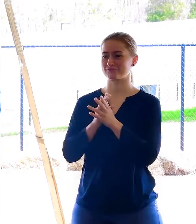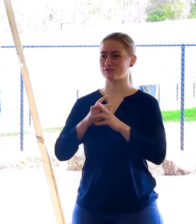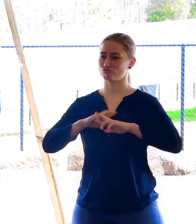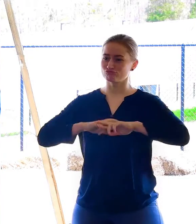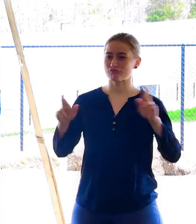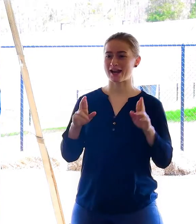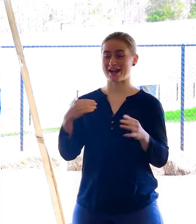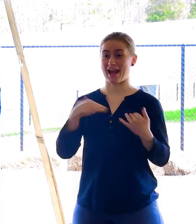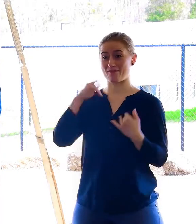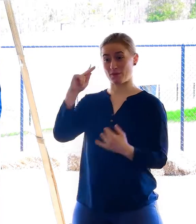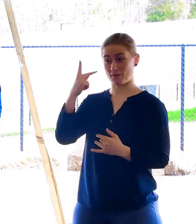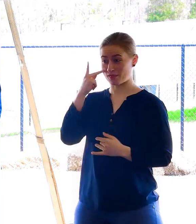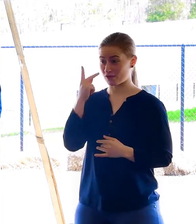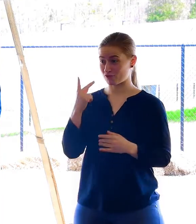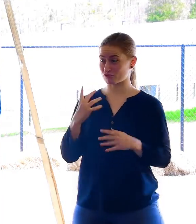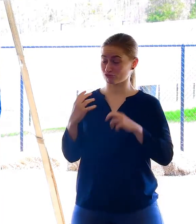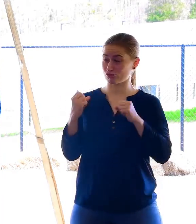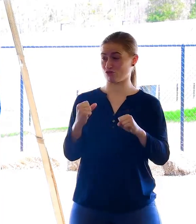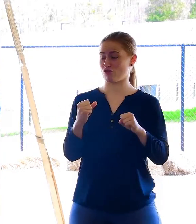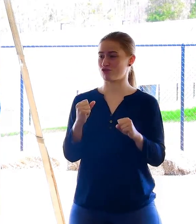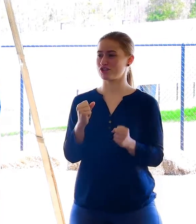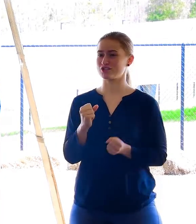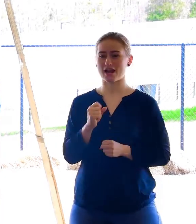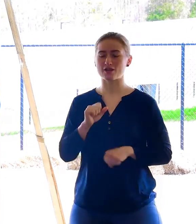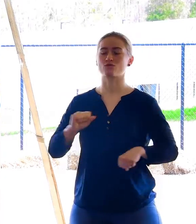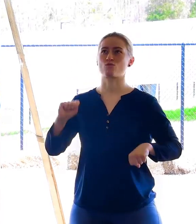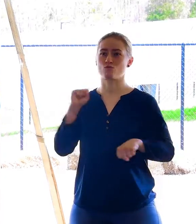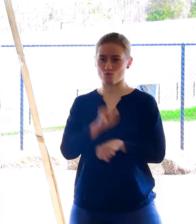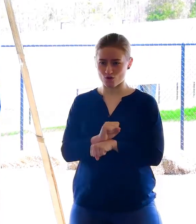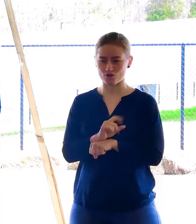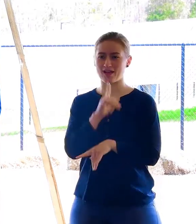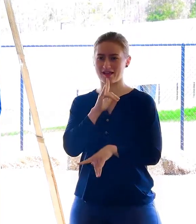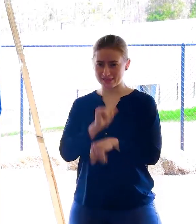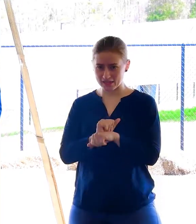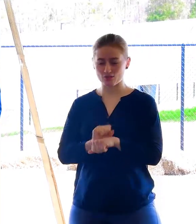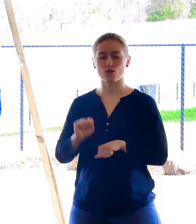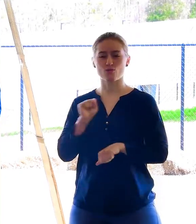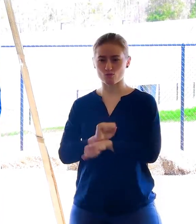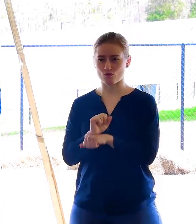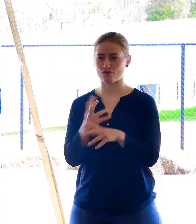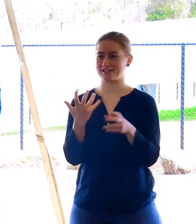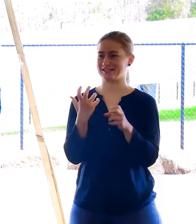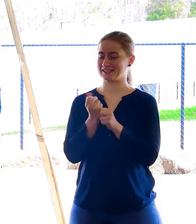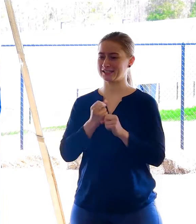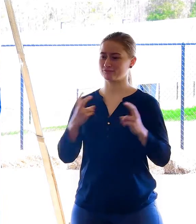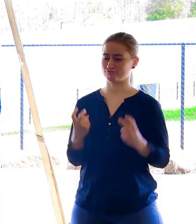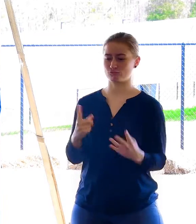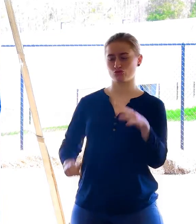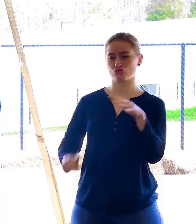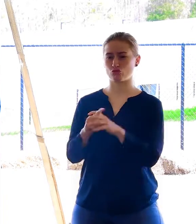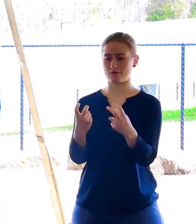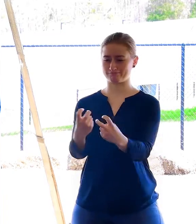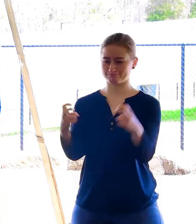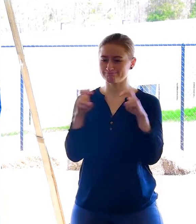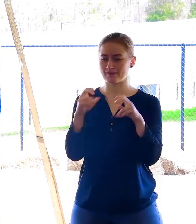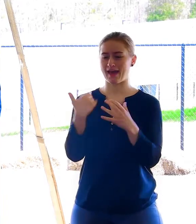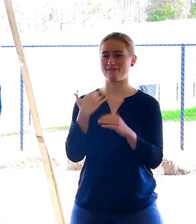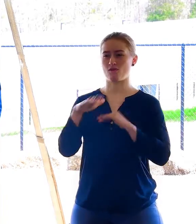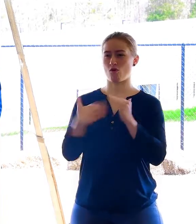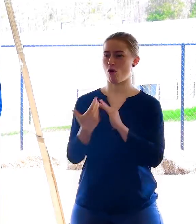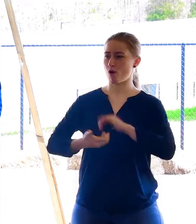having the political courage, and it's working. It is just getting to the table and having all of the